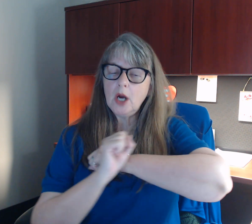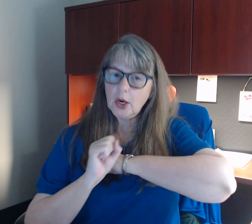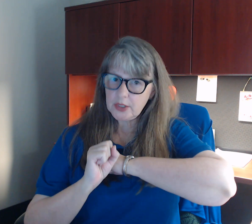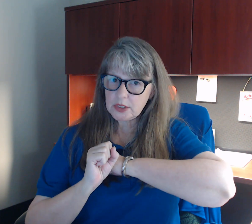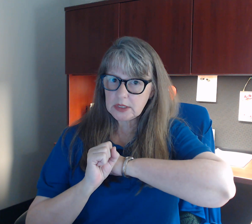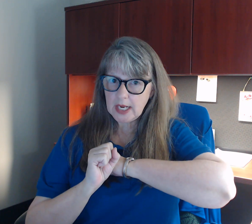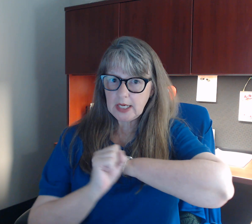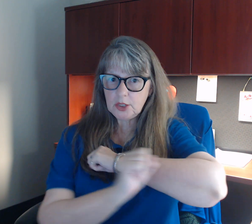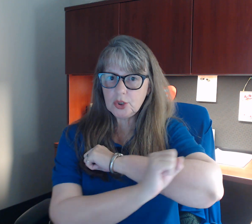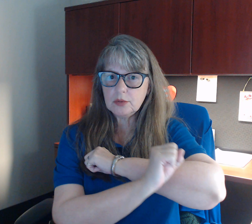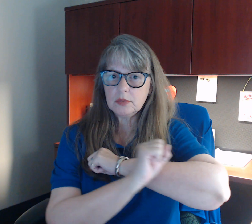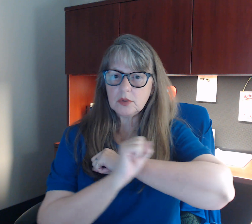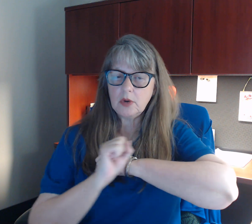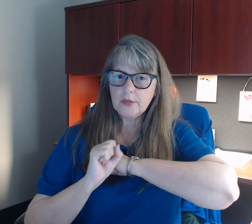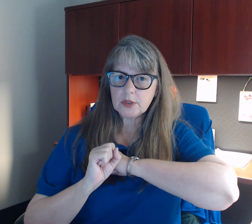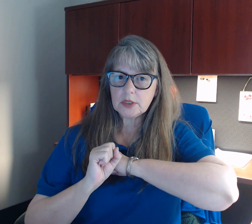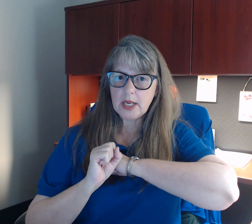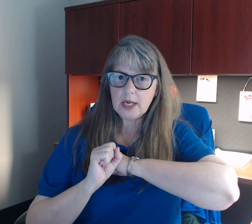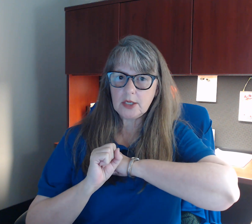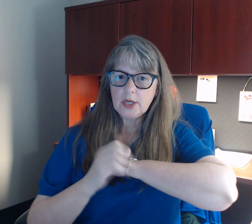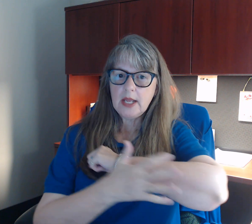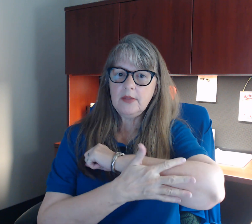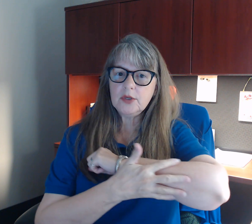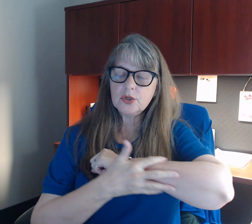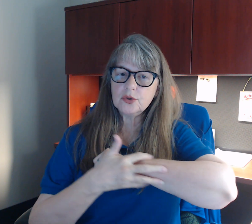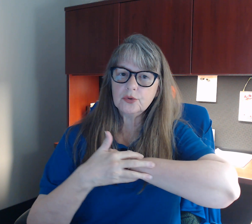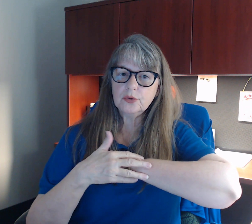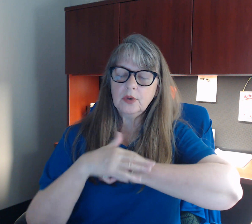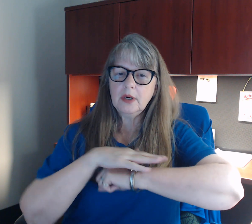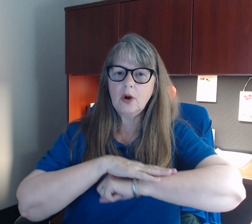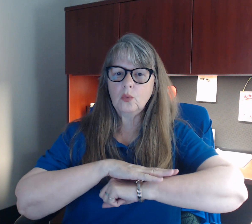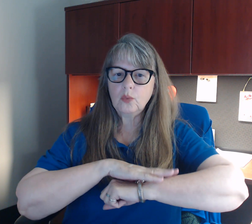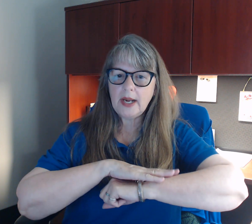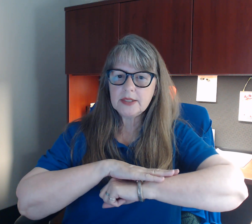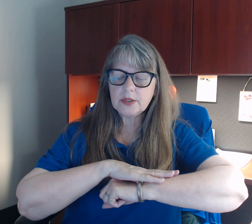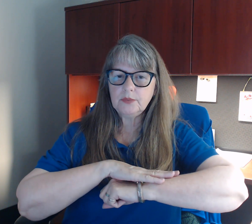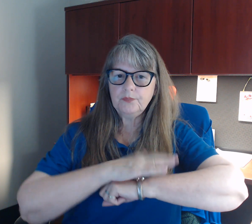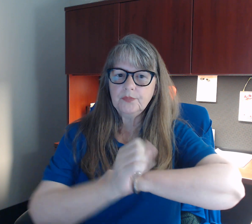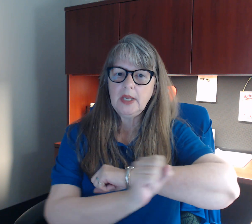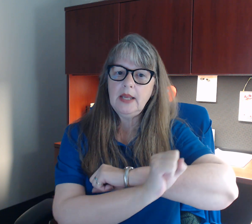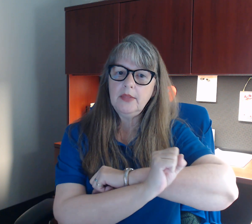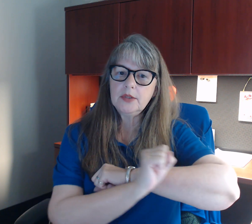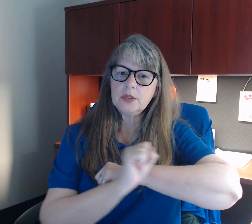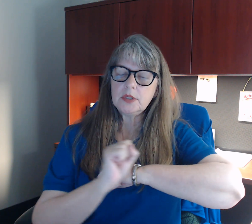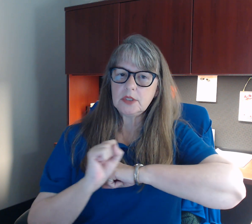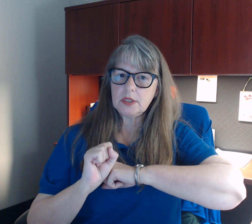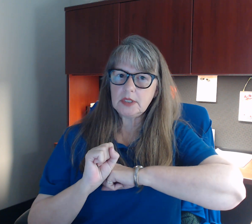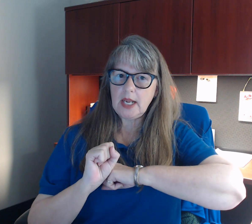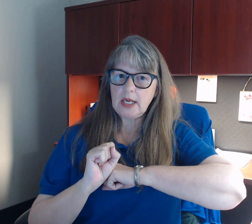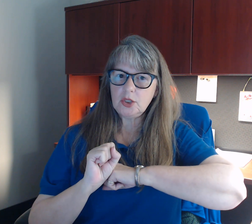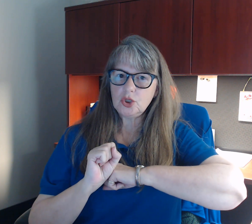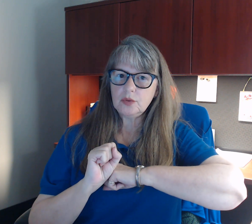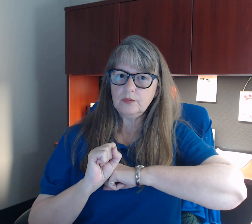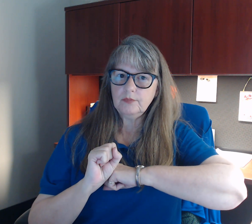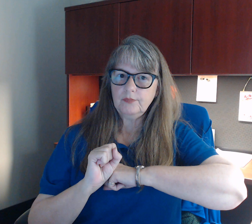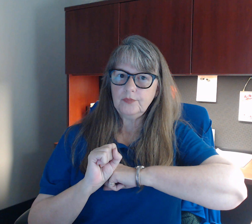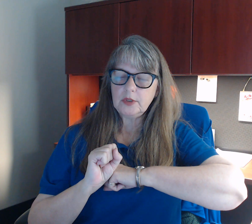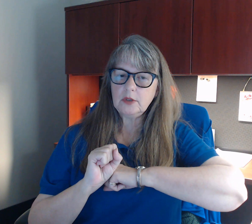a stage. So on the stage, and this is your horizon, and this is the stage. So if you're